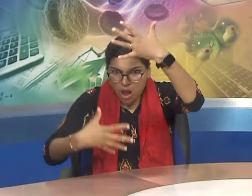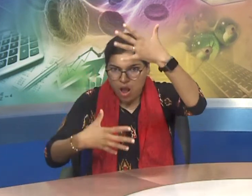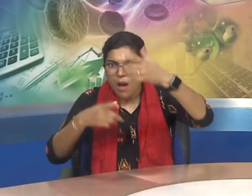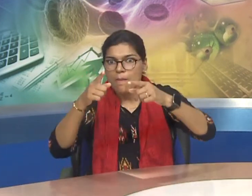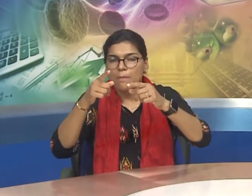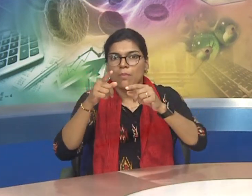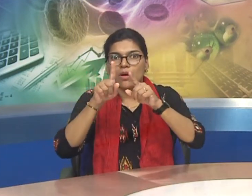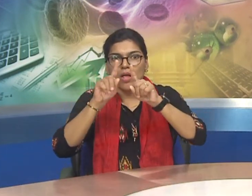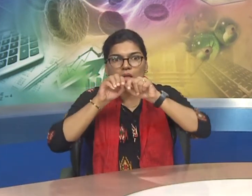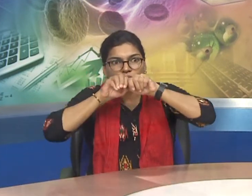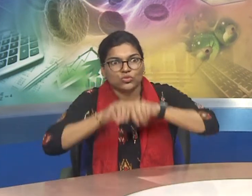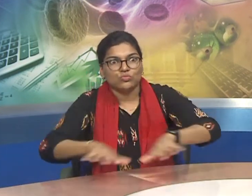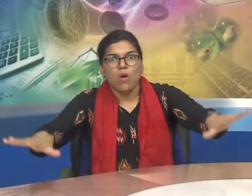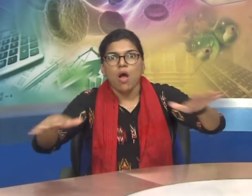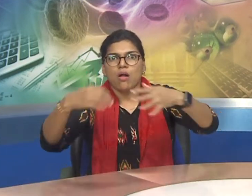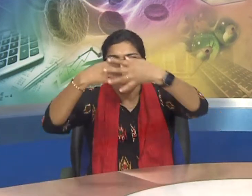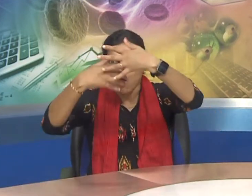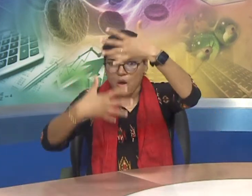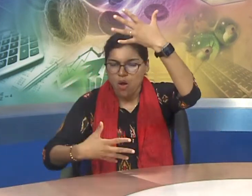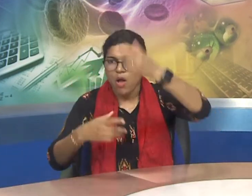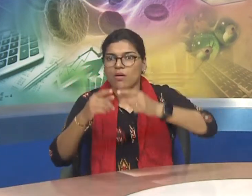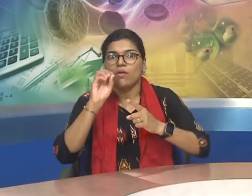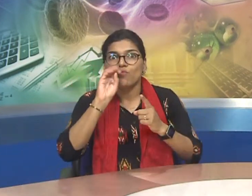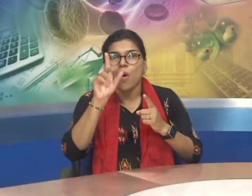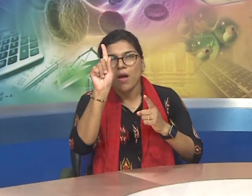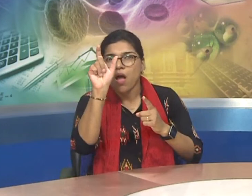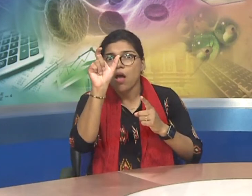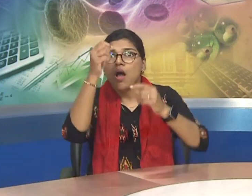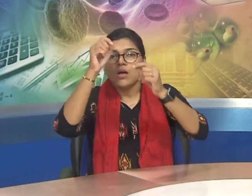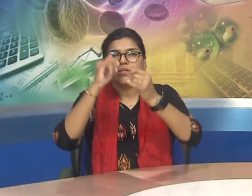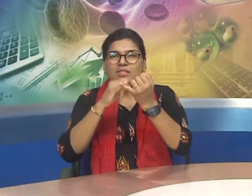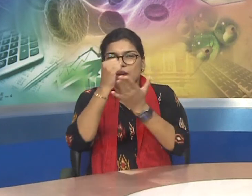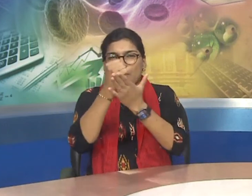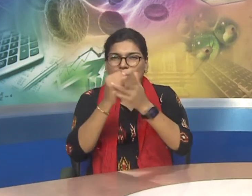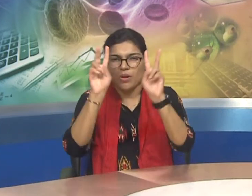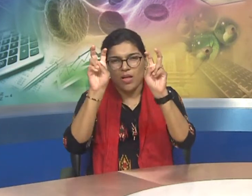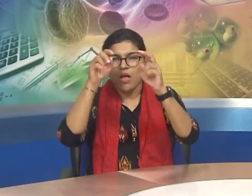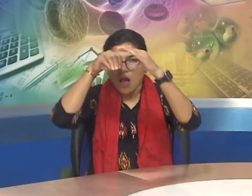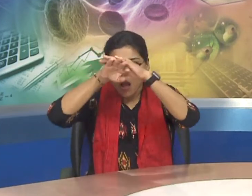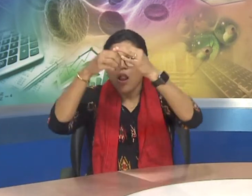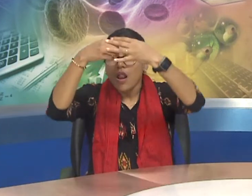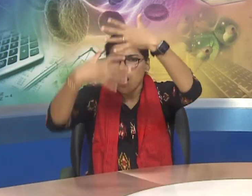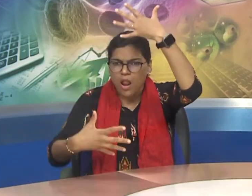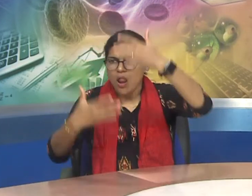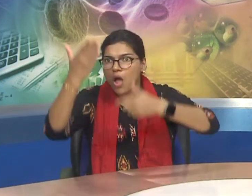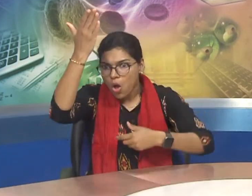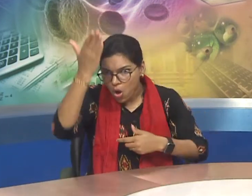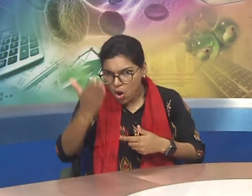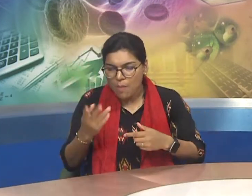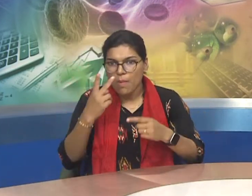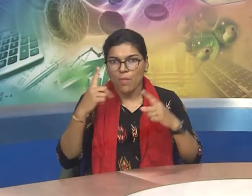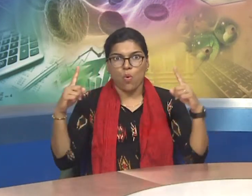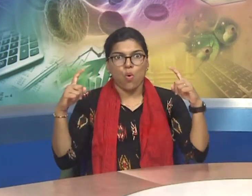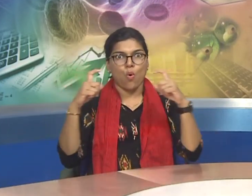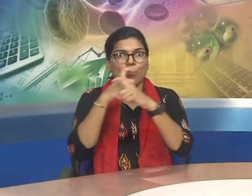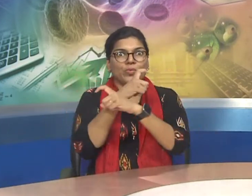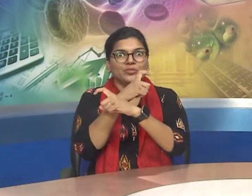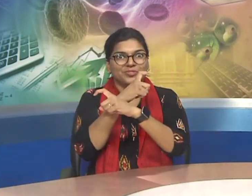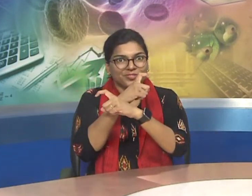information. As we know that information is enormous, and also along with the